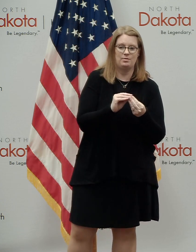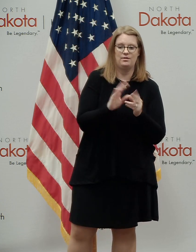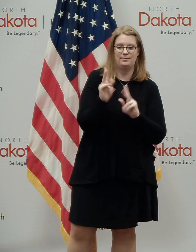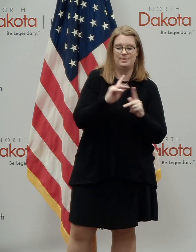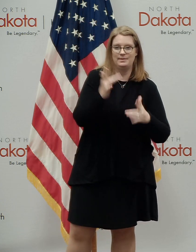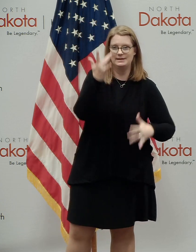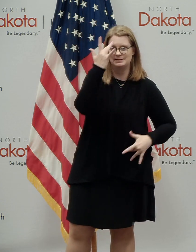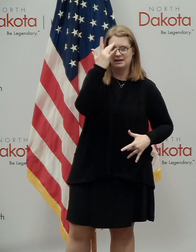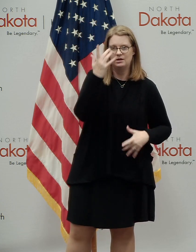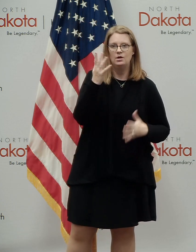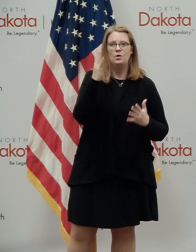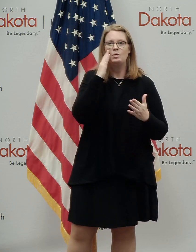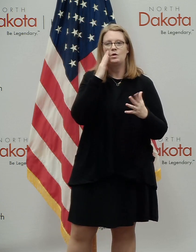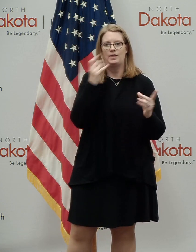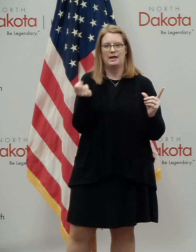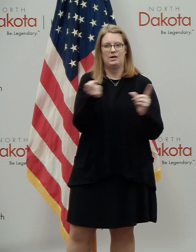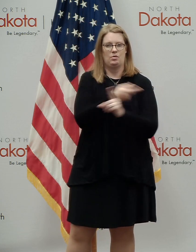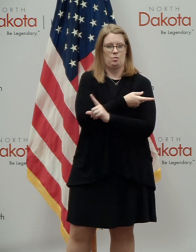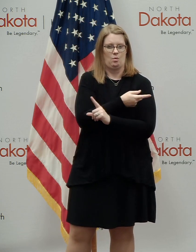that can throw off the data. So